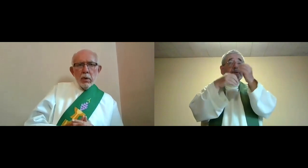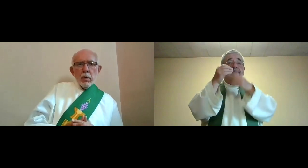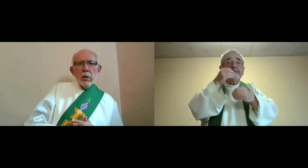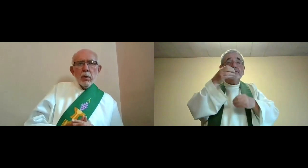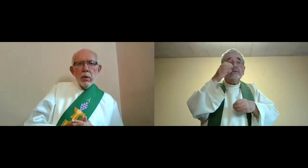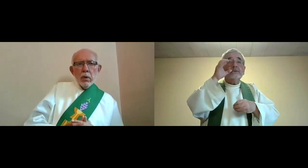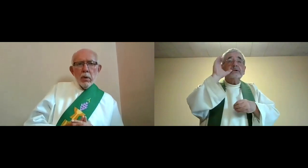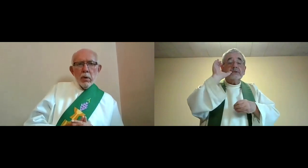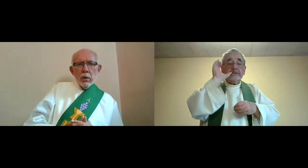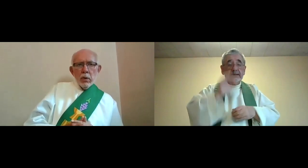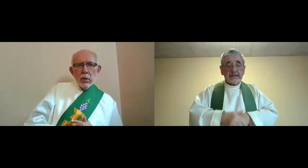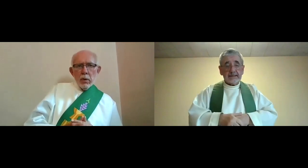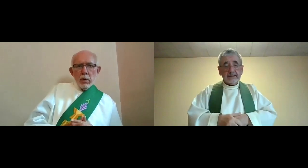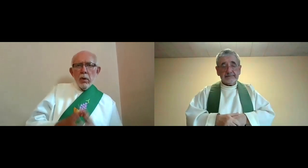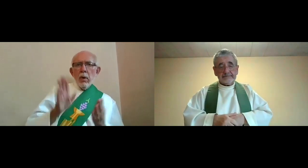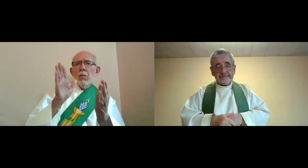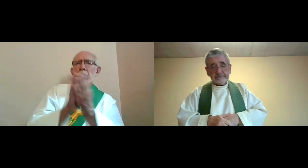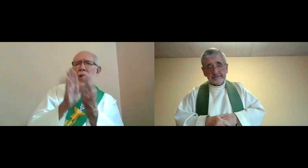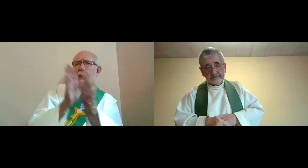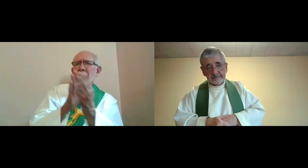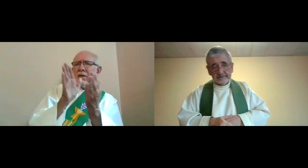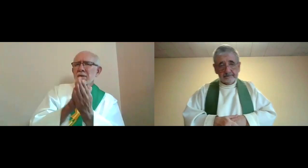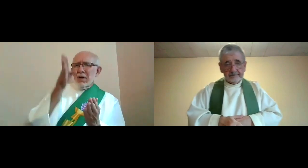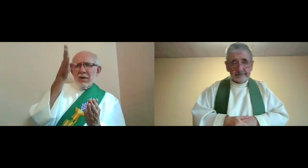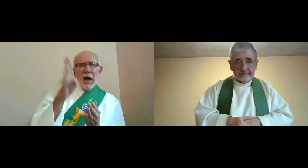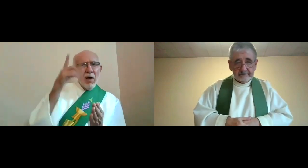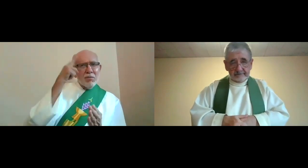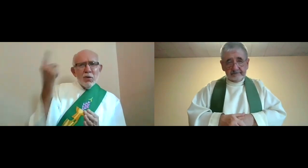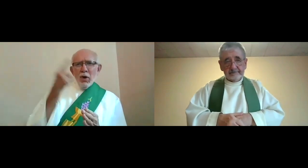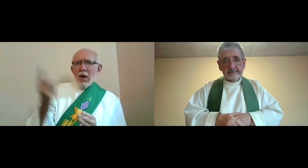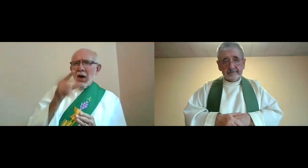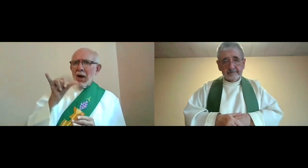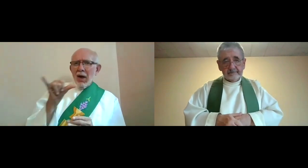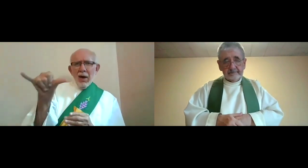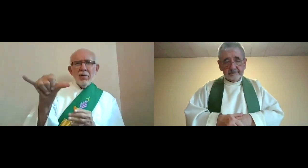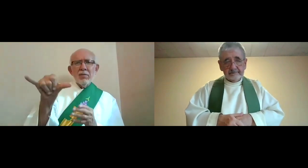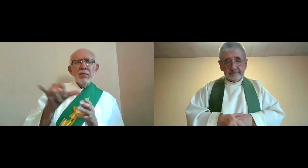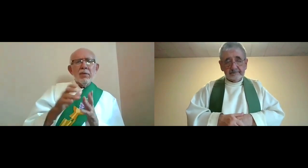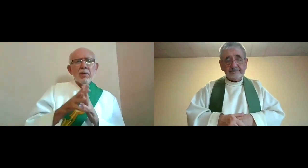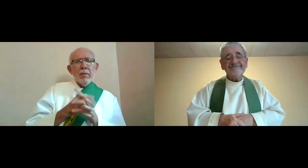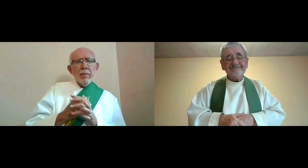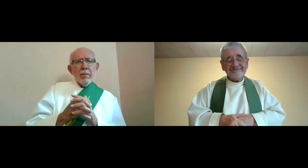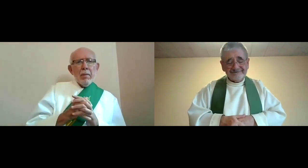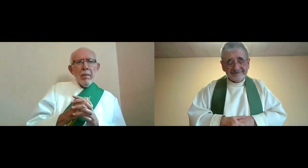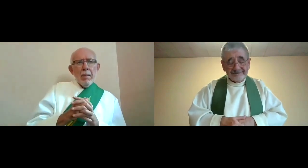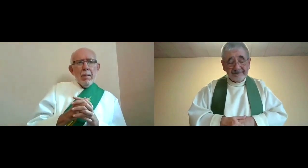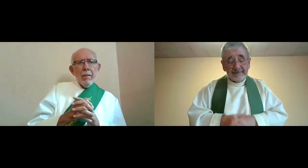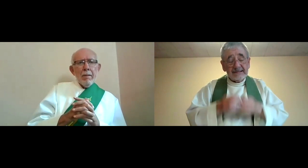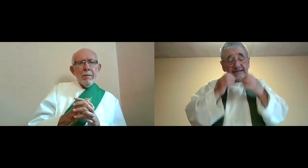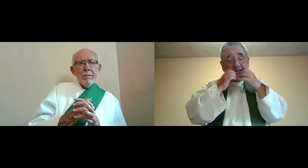Fruit of the earth and work of human hands, it will become for us our spiritual drink and the bread of life. Blessed be God